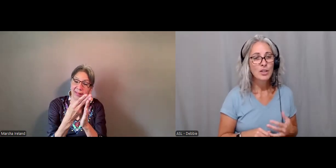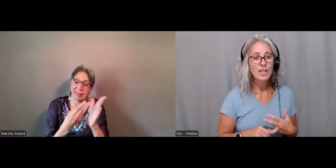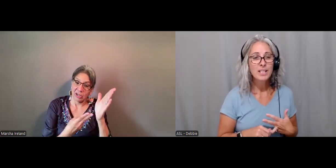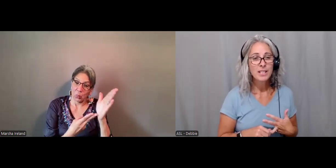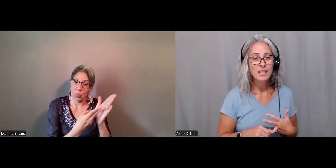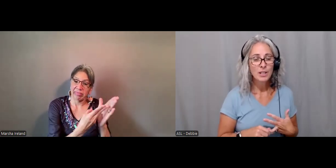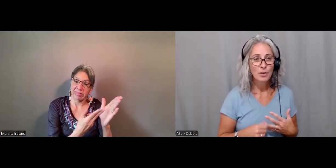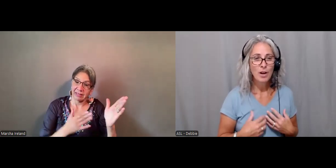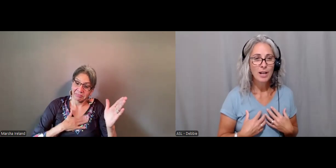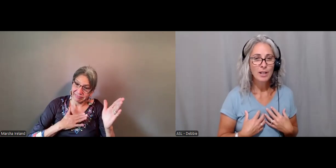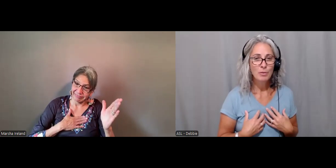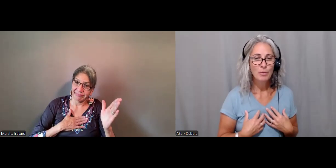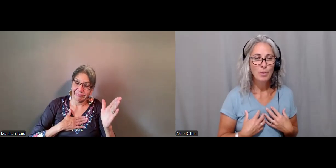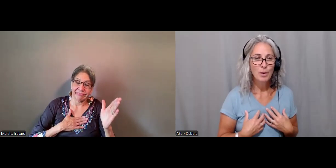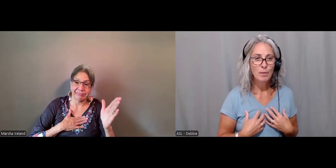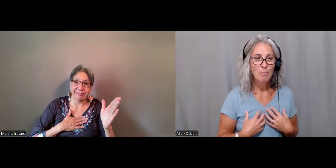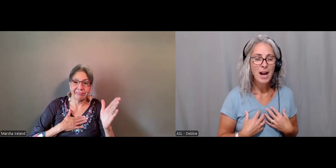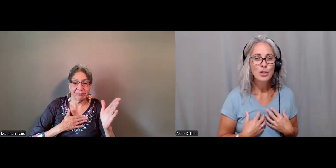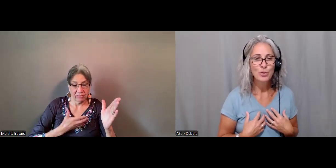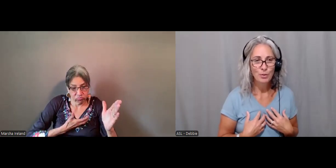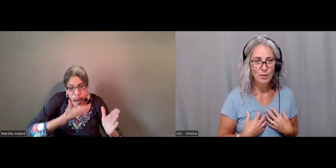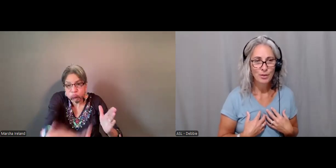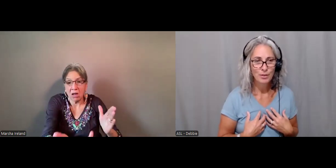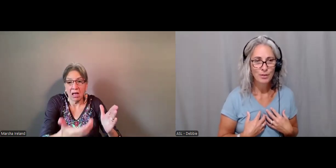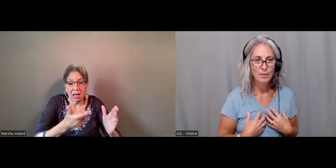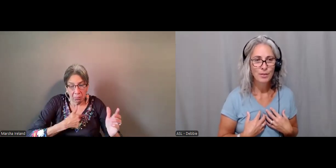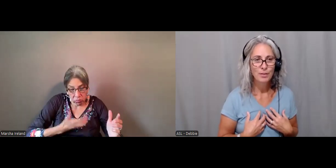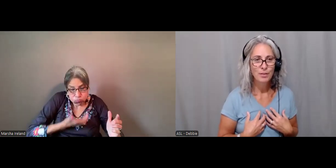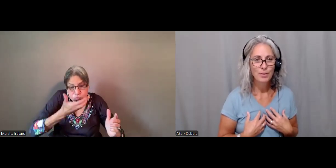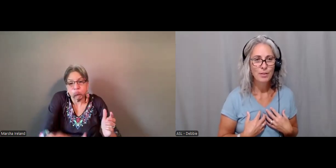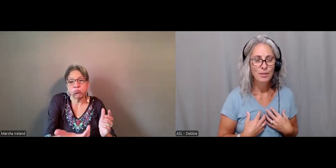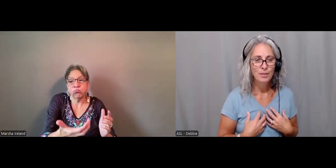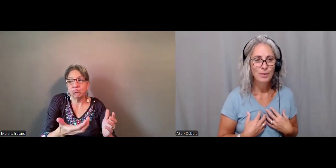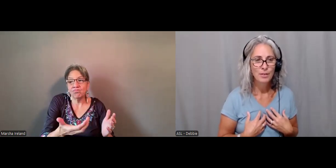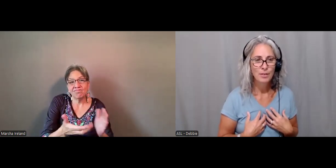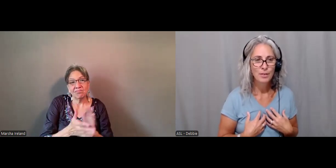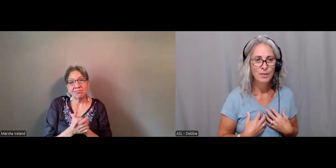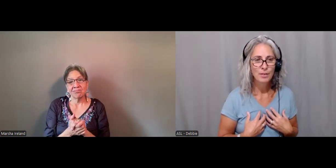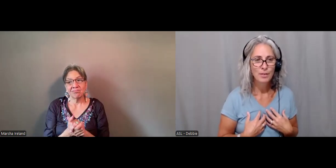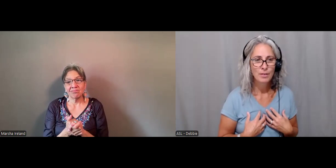And so this is, my truth.